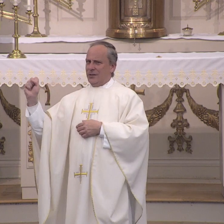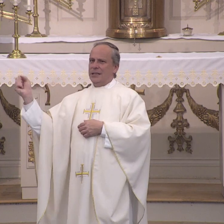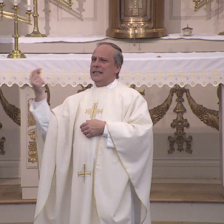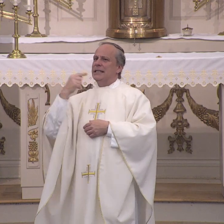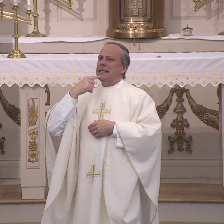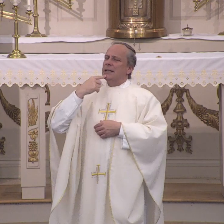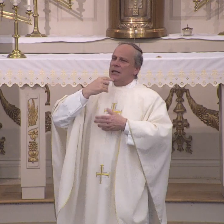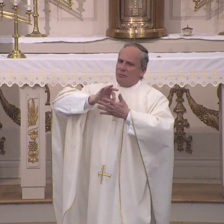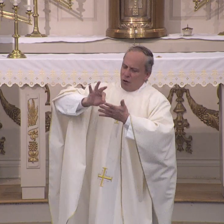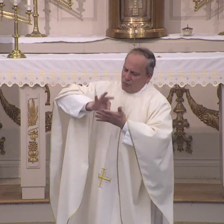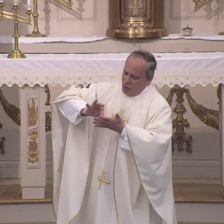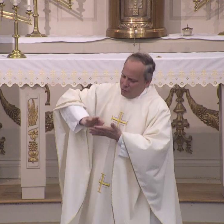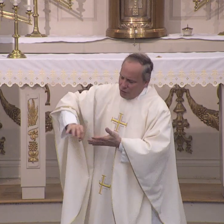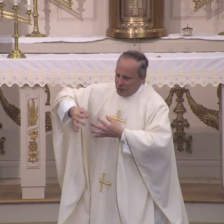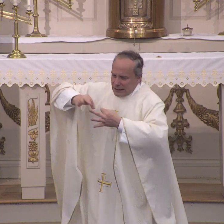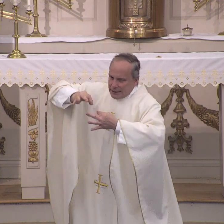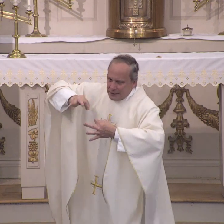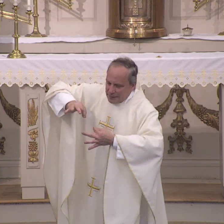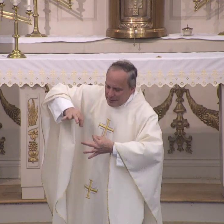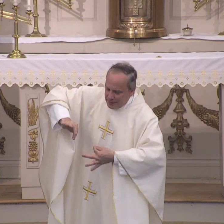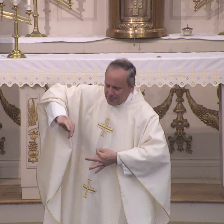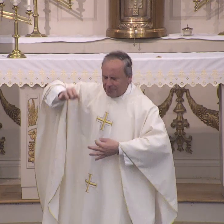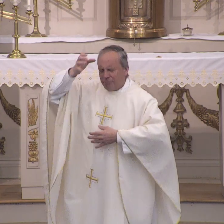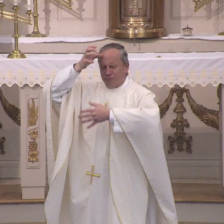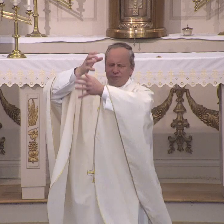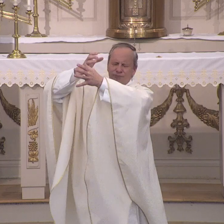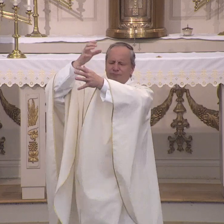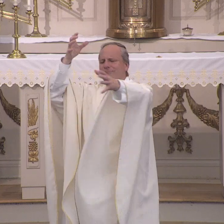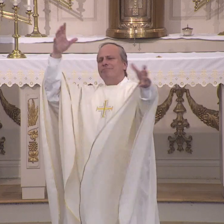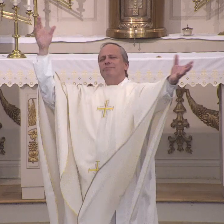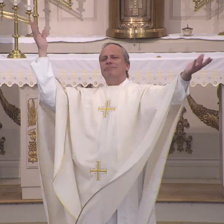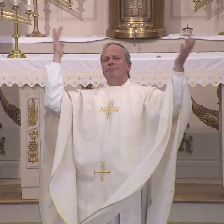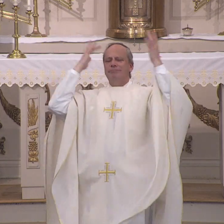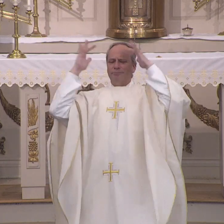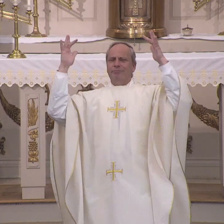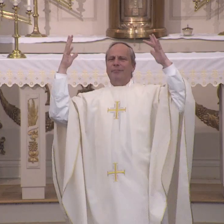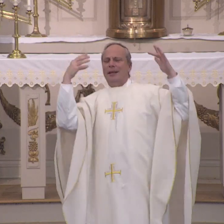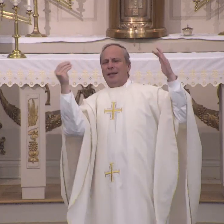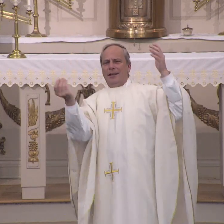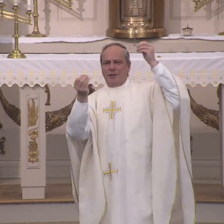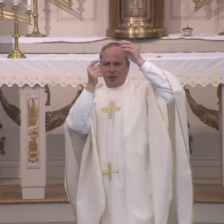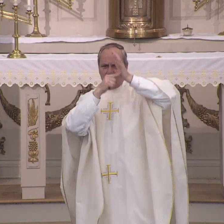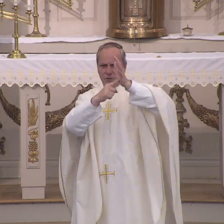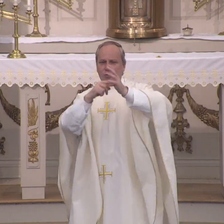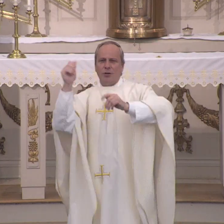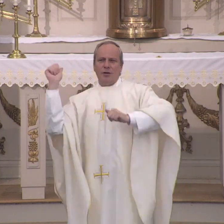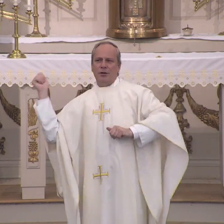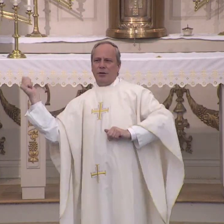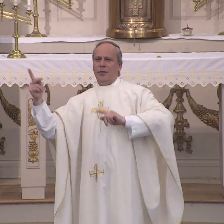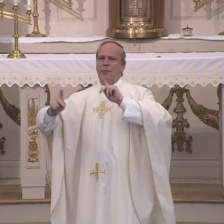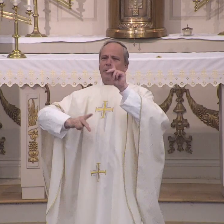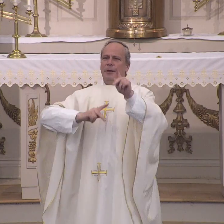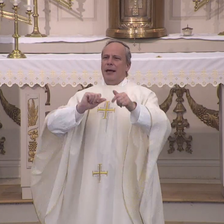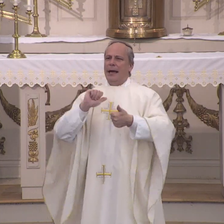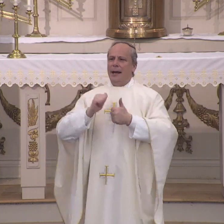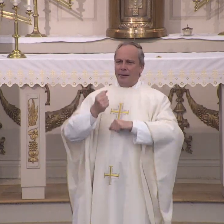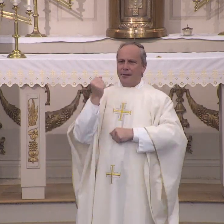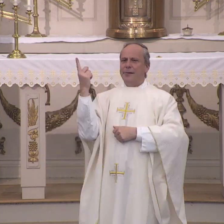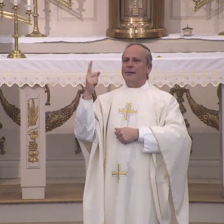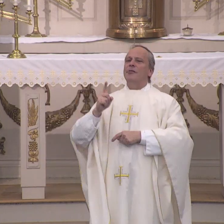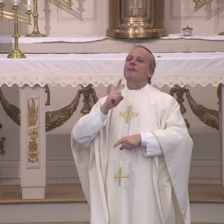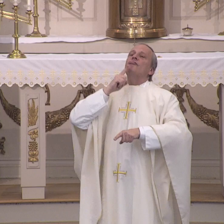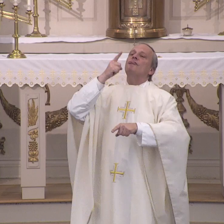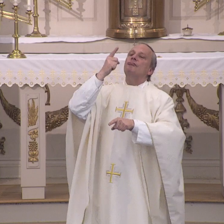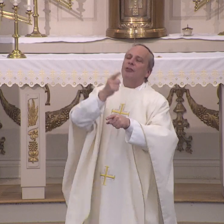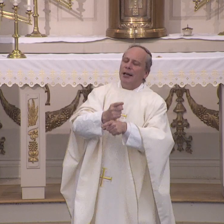But Saint Athanasius wrote diligently, explaining very well and very clearly